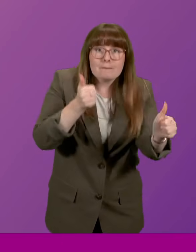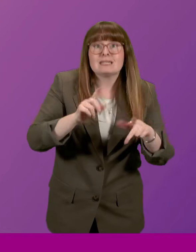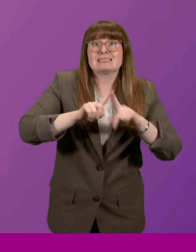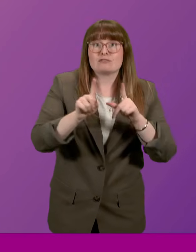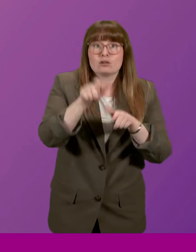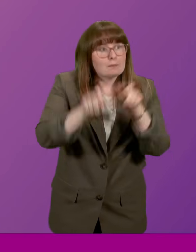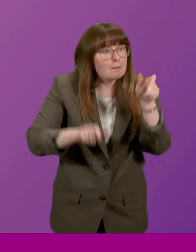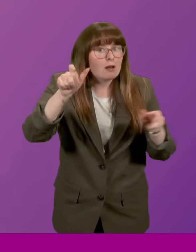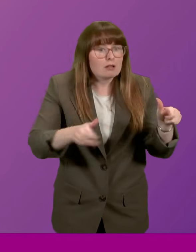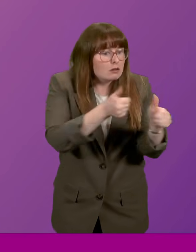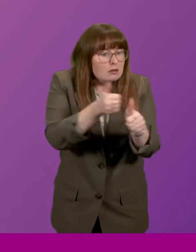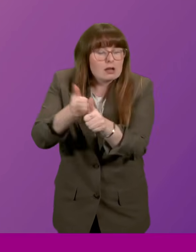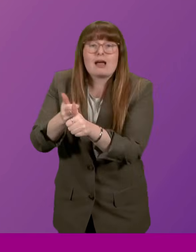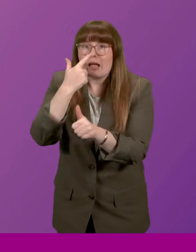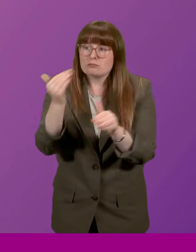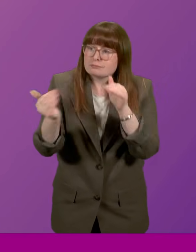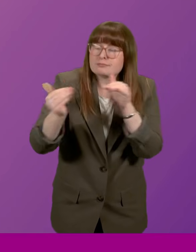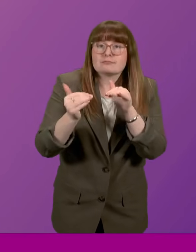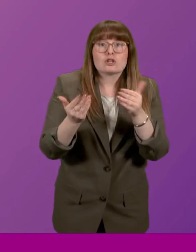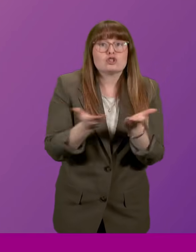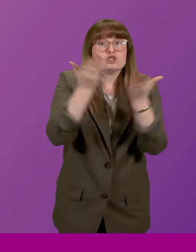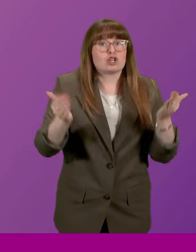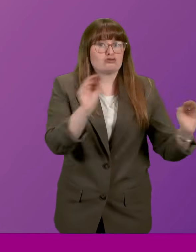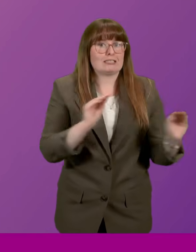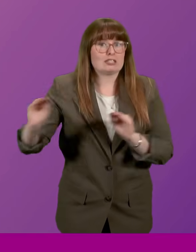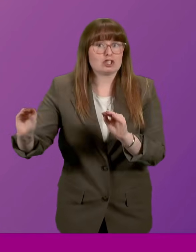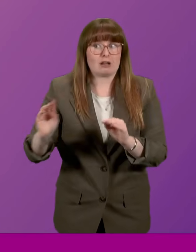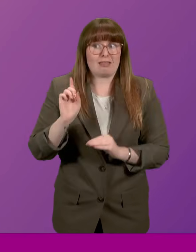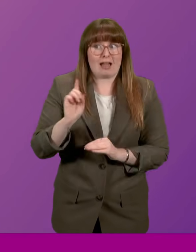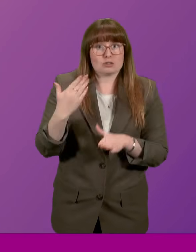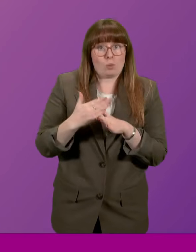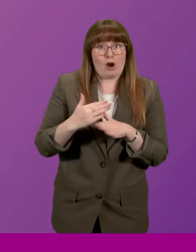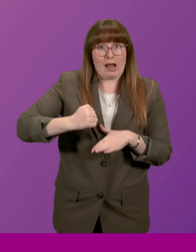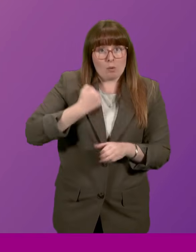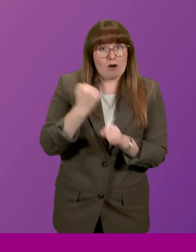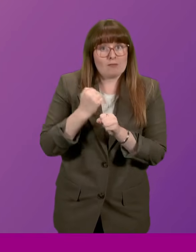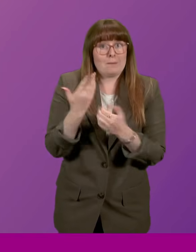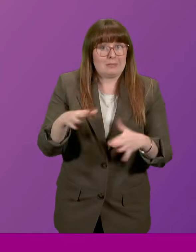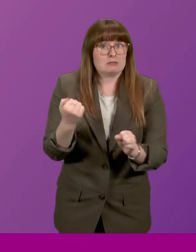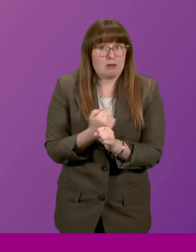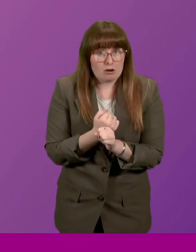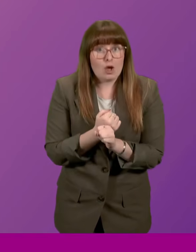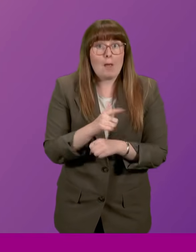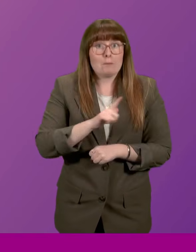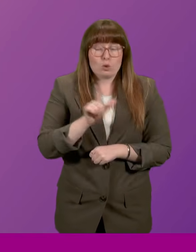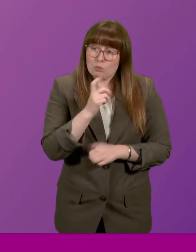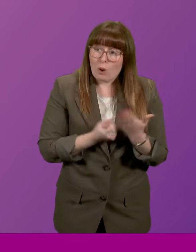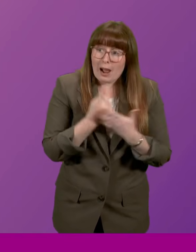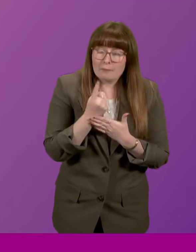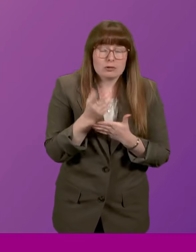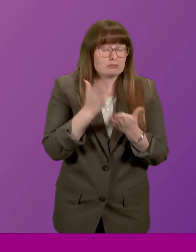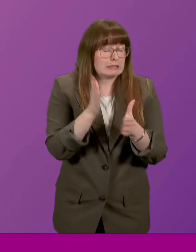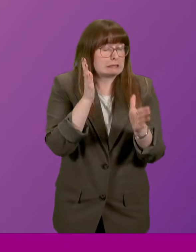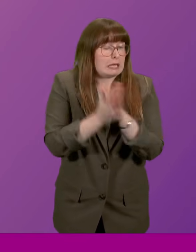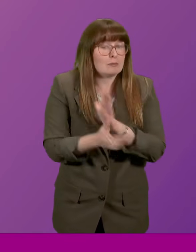individuals to meet the just transition. That is the work that the Government is taking forward as a consequence of the very